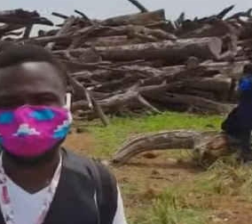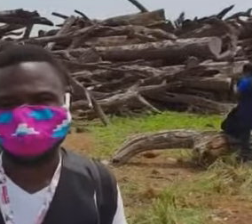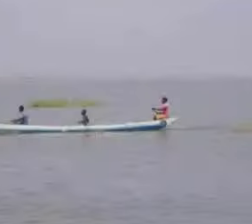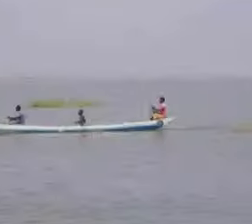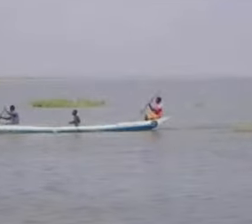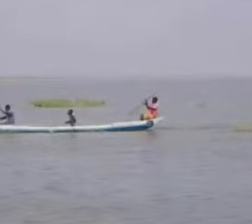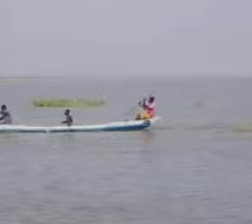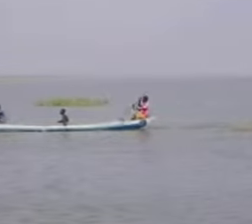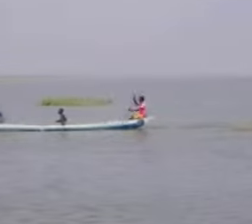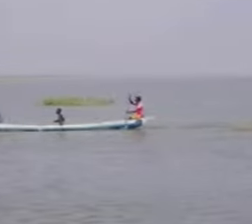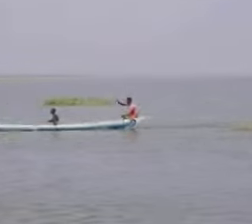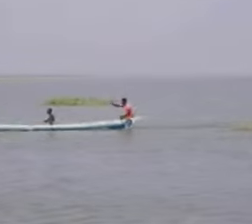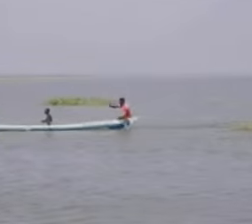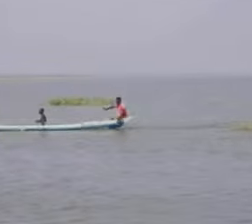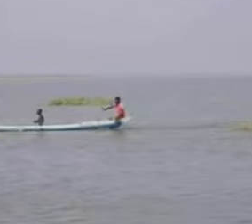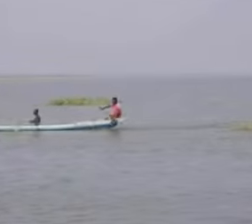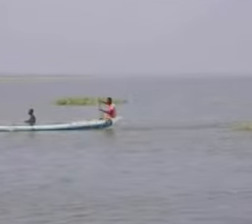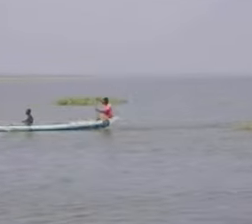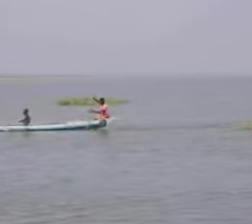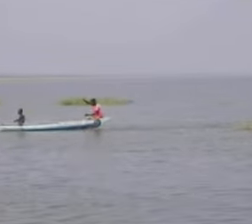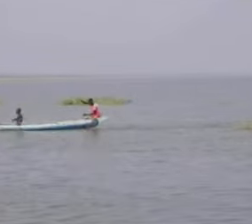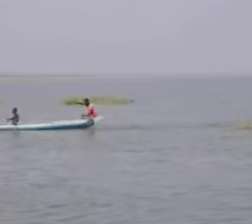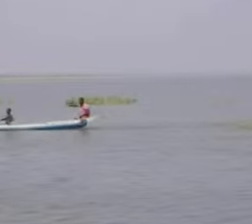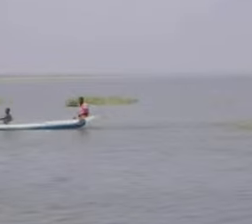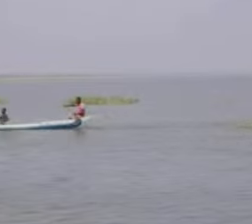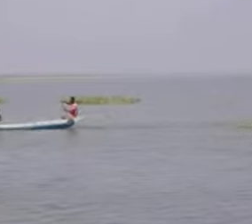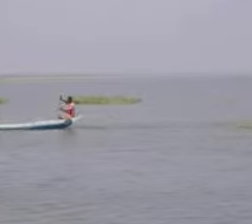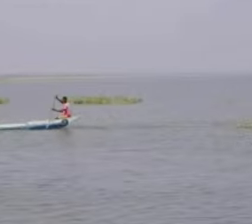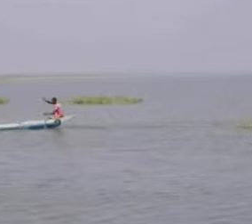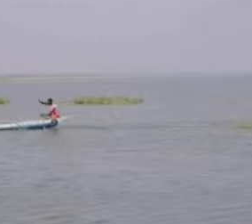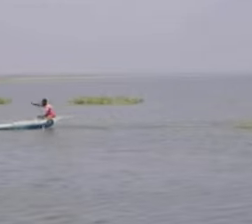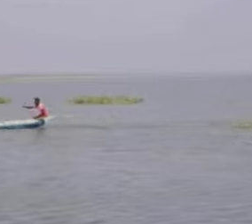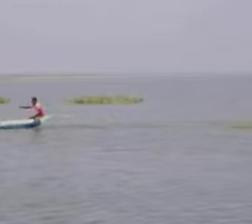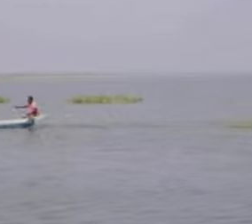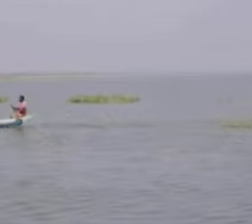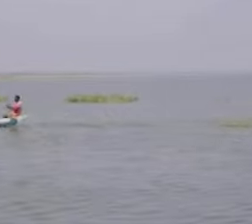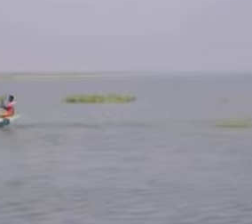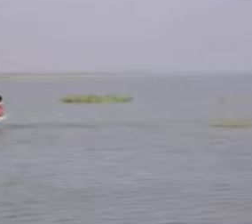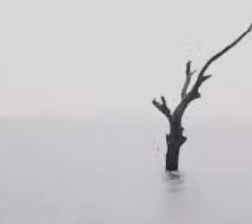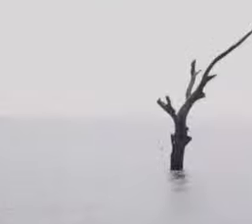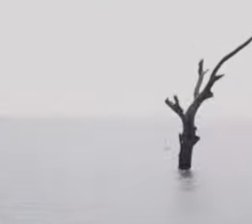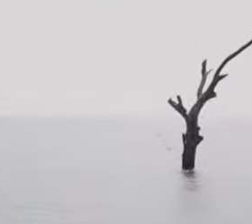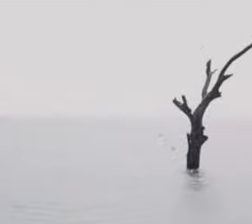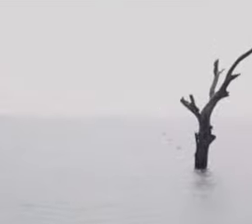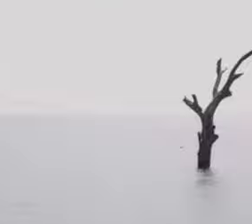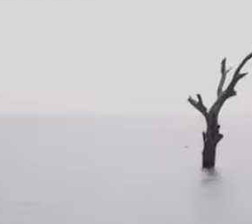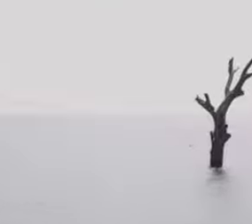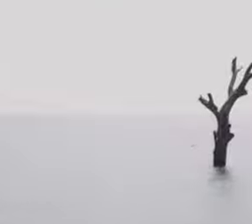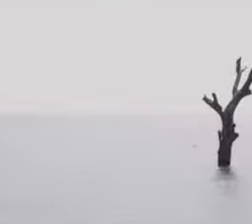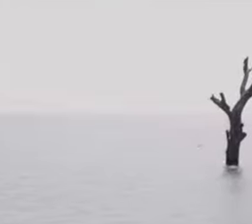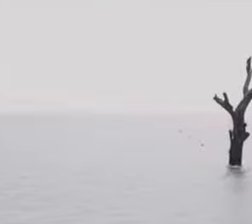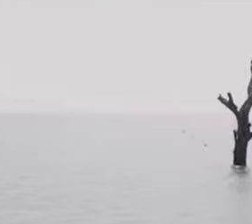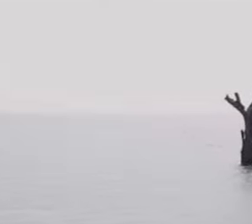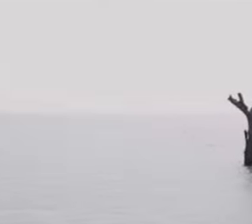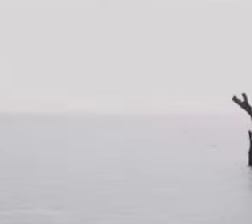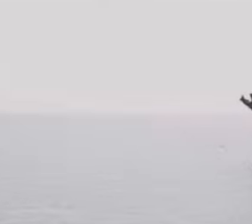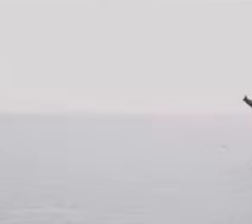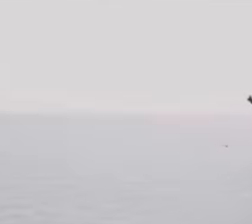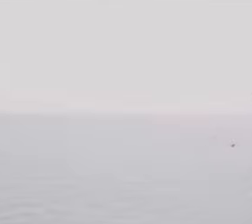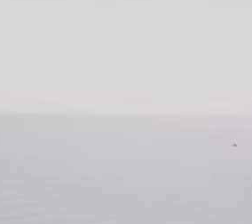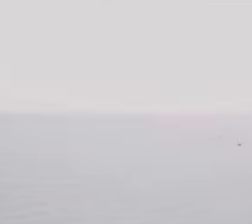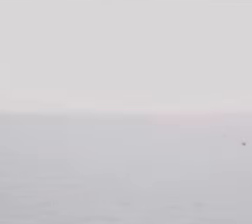Because at times they do have difficulties with their nets. Because if the net is cast in the